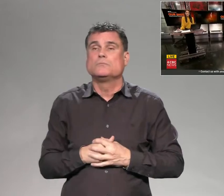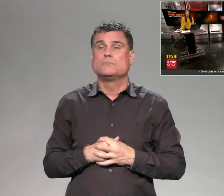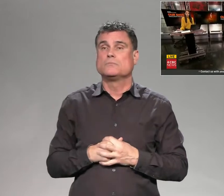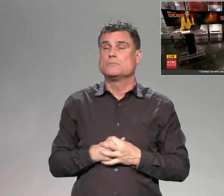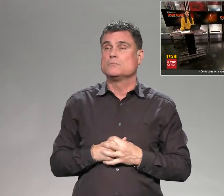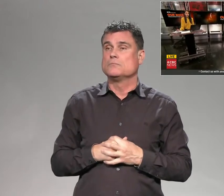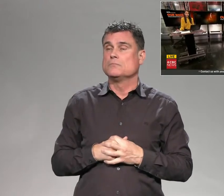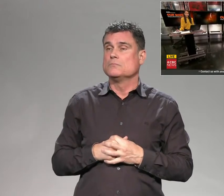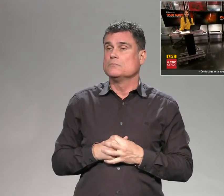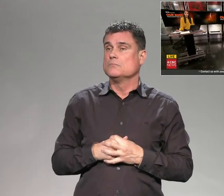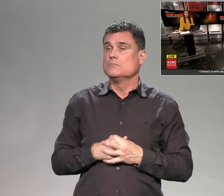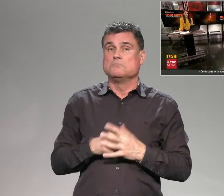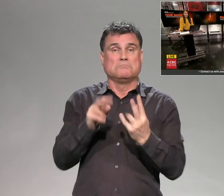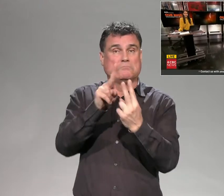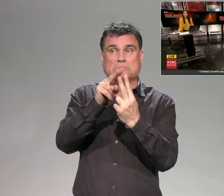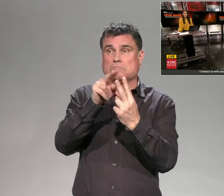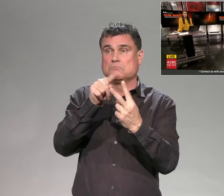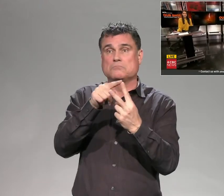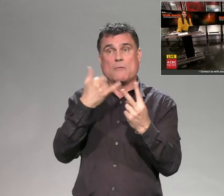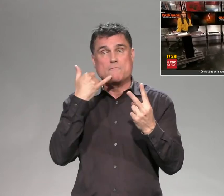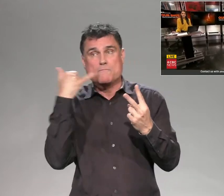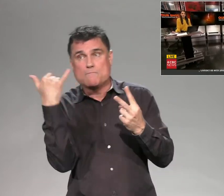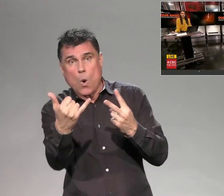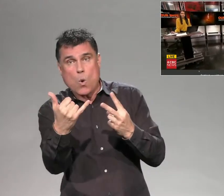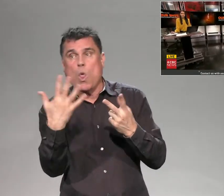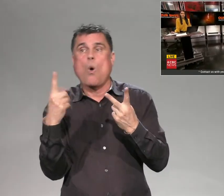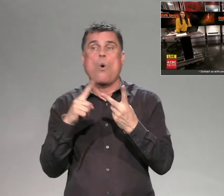1-800-825-5950. In Metro Vancouver, the number is